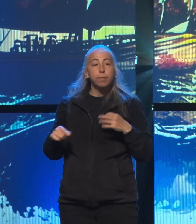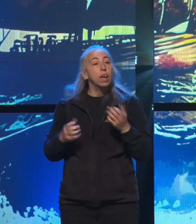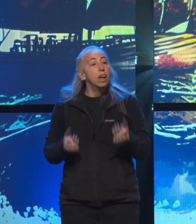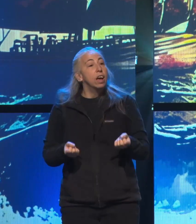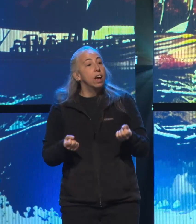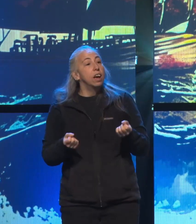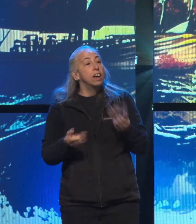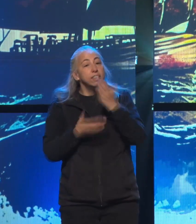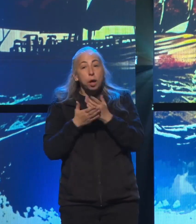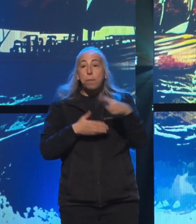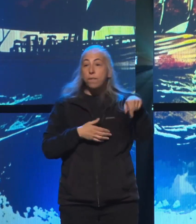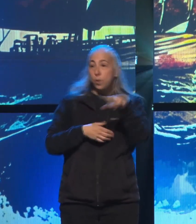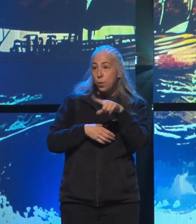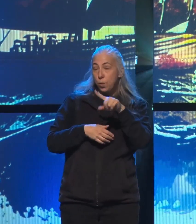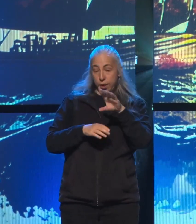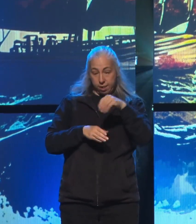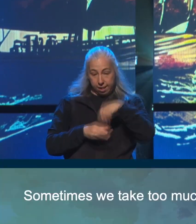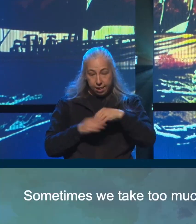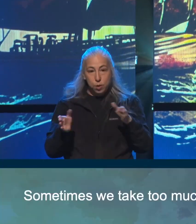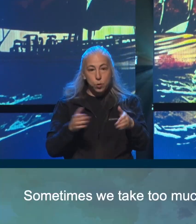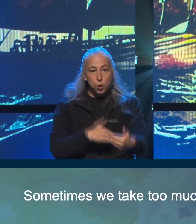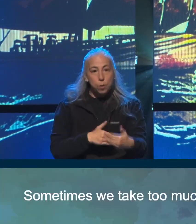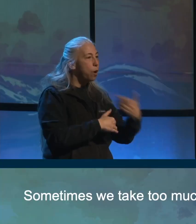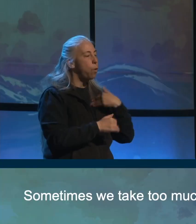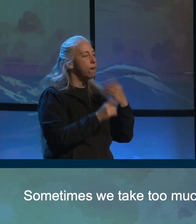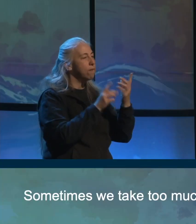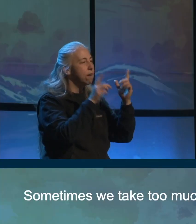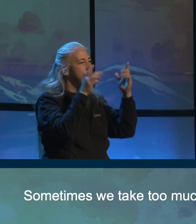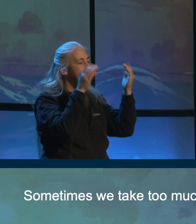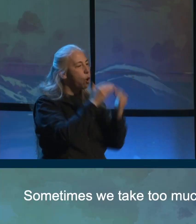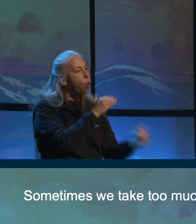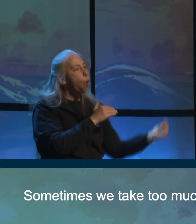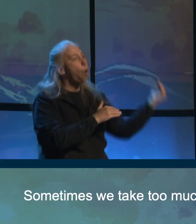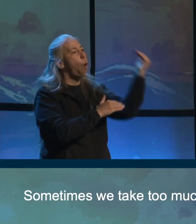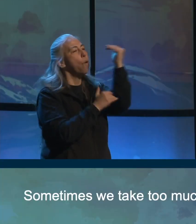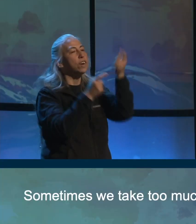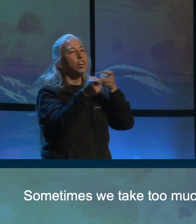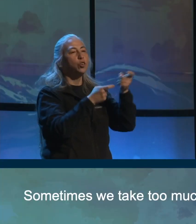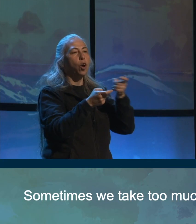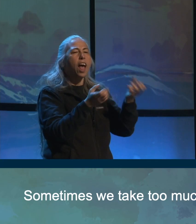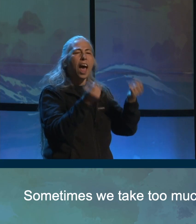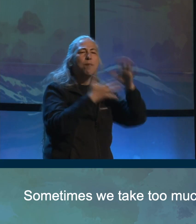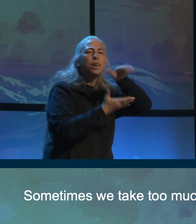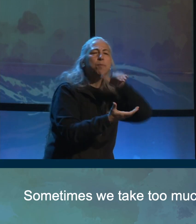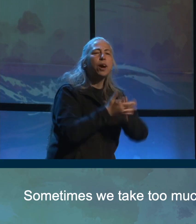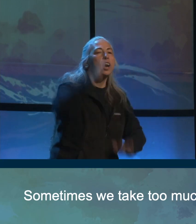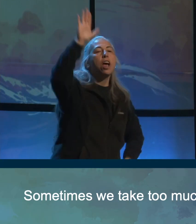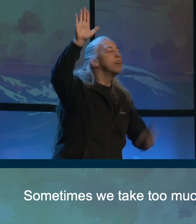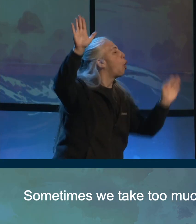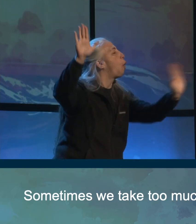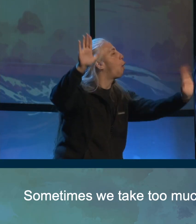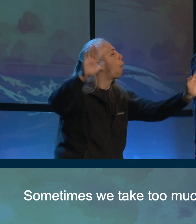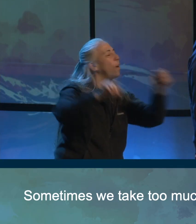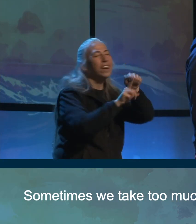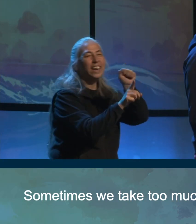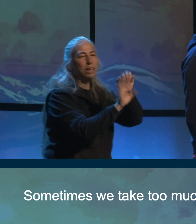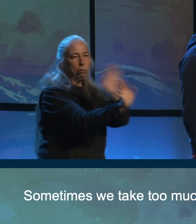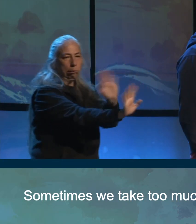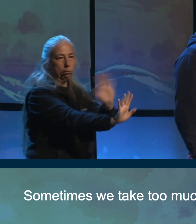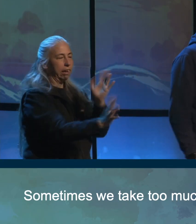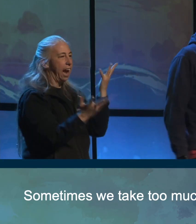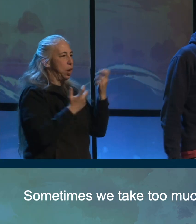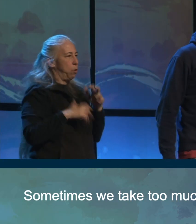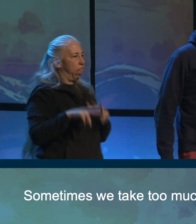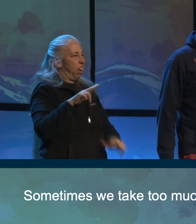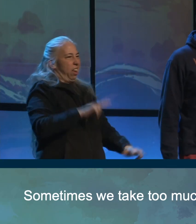of wheelhouse, we call that over control. How many of you are married to it? No, don't raise your hand. Don't raise your hand on that. I don't want to create an